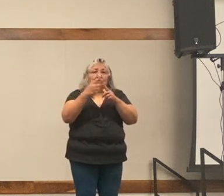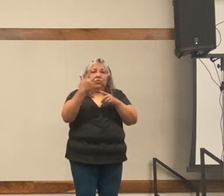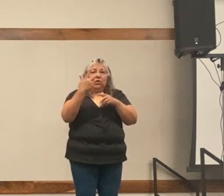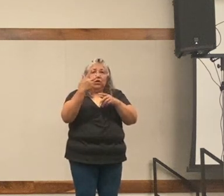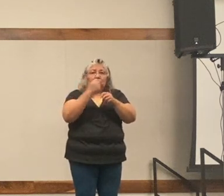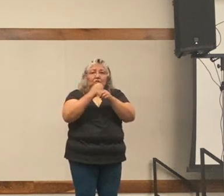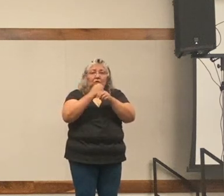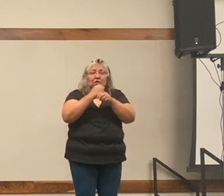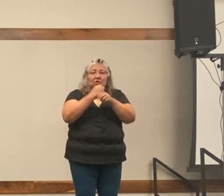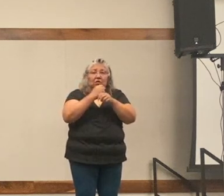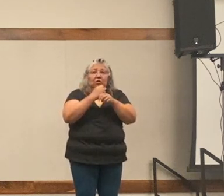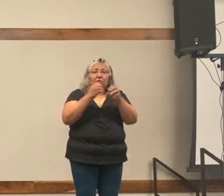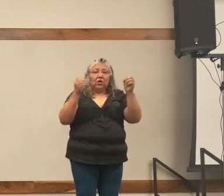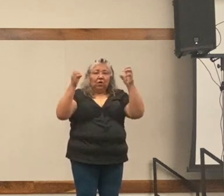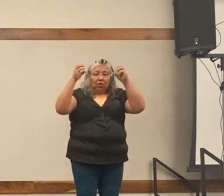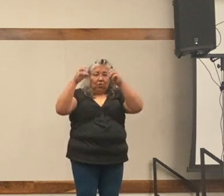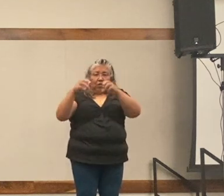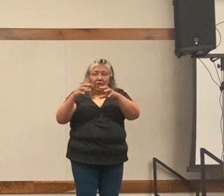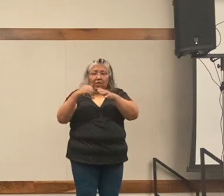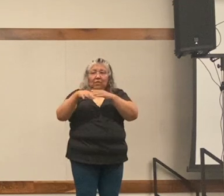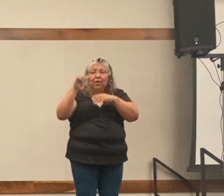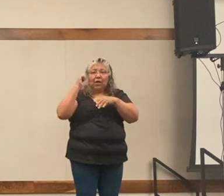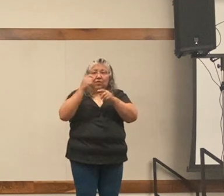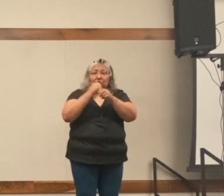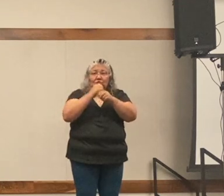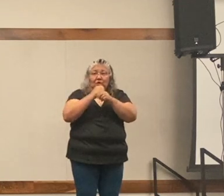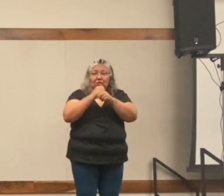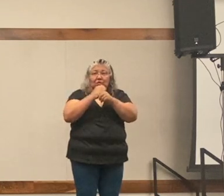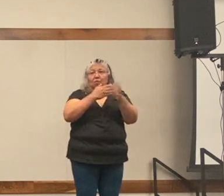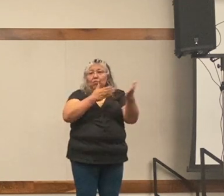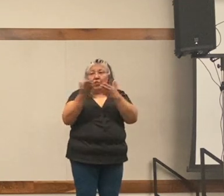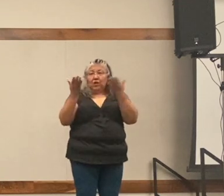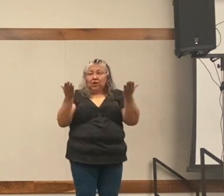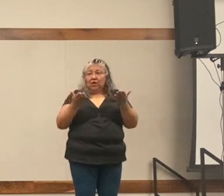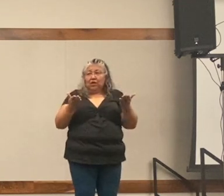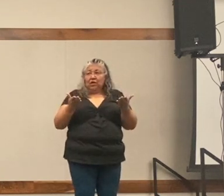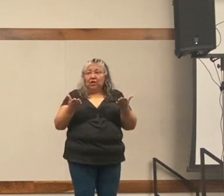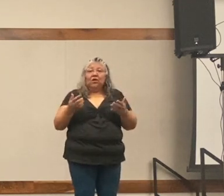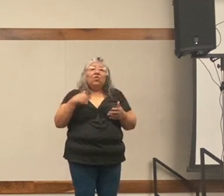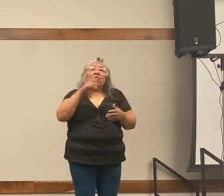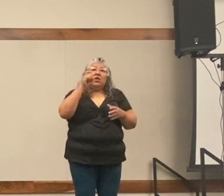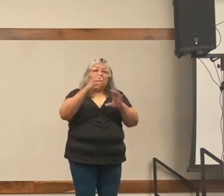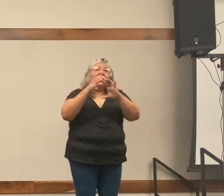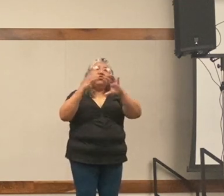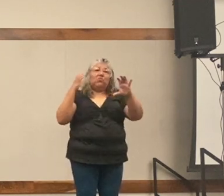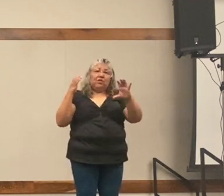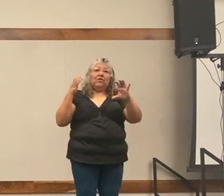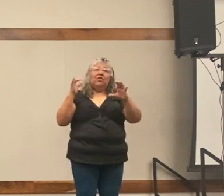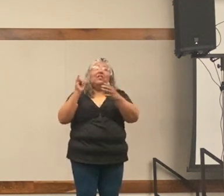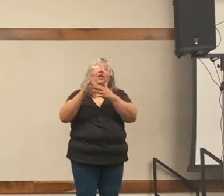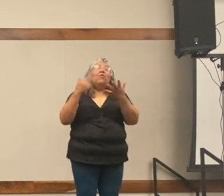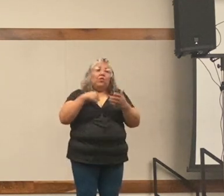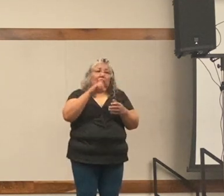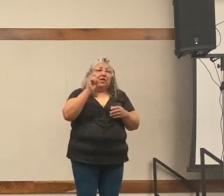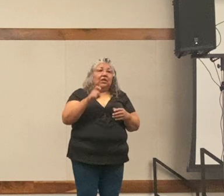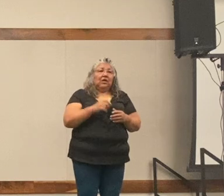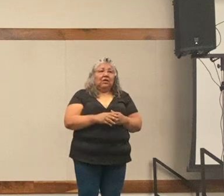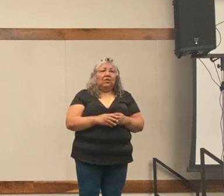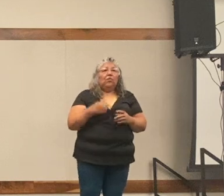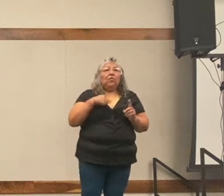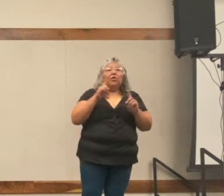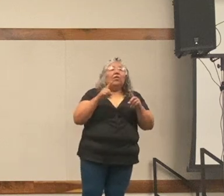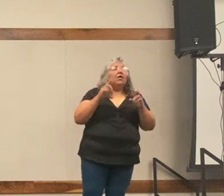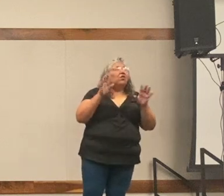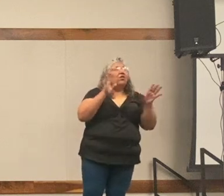my house, and we would throw everything in the back of those trucks and bring them here. And we were like, we need a trailer. That's what we need. And we went